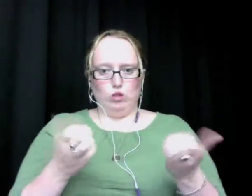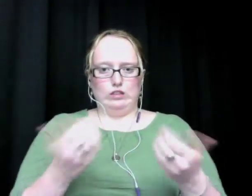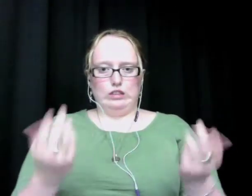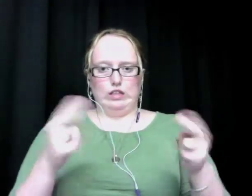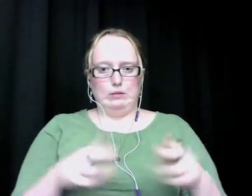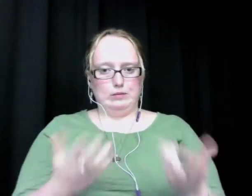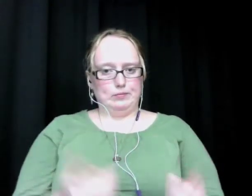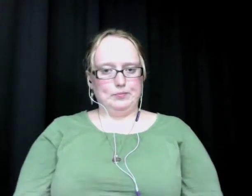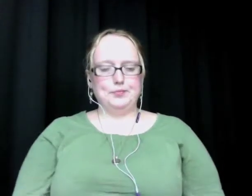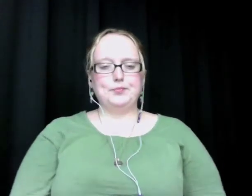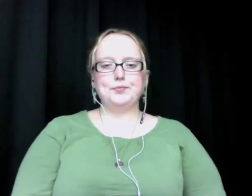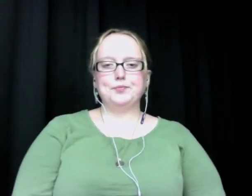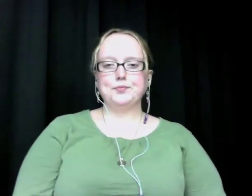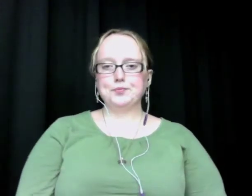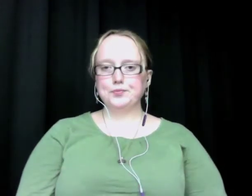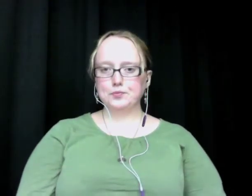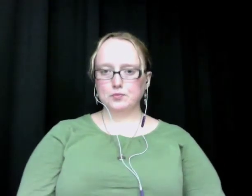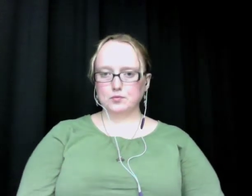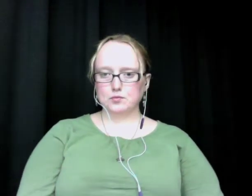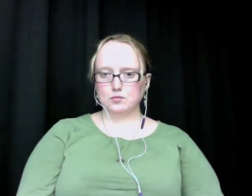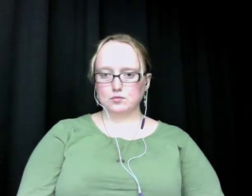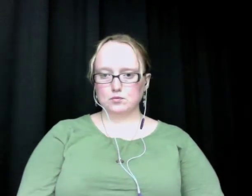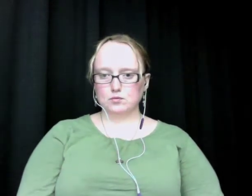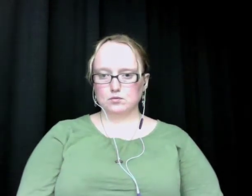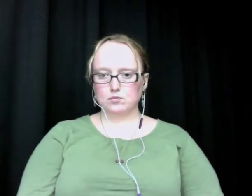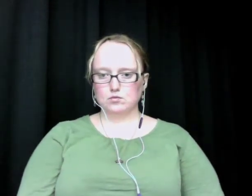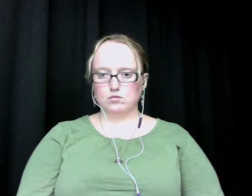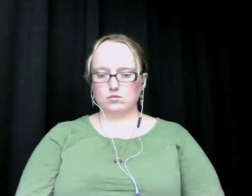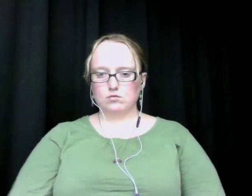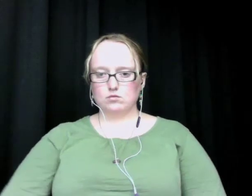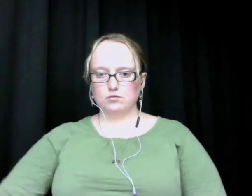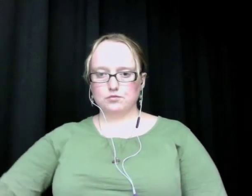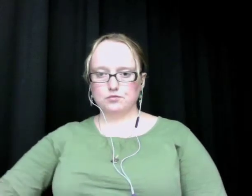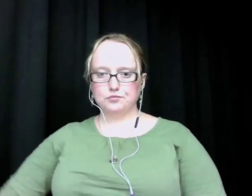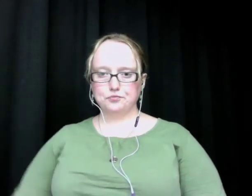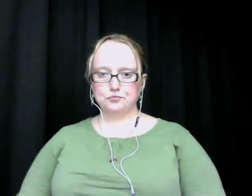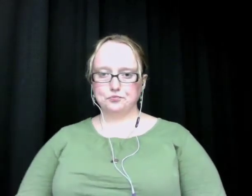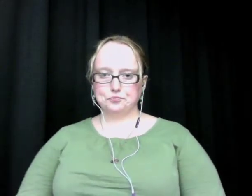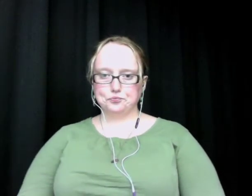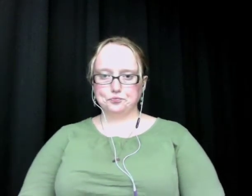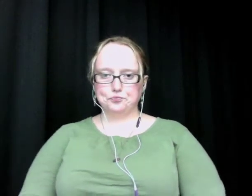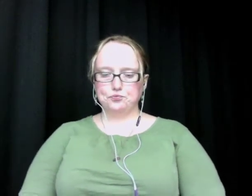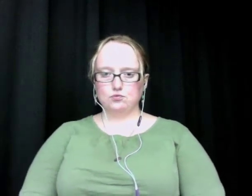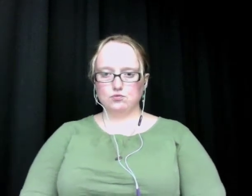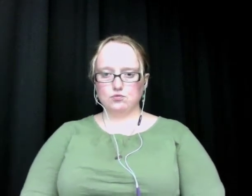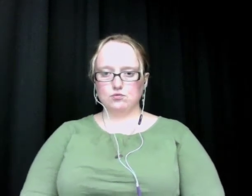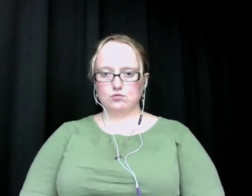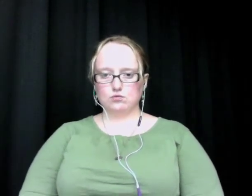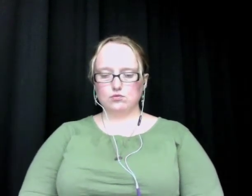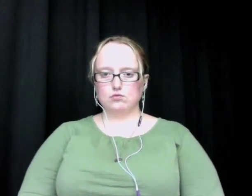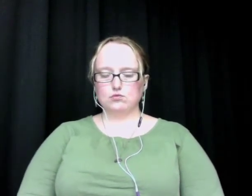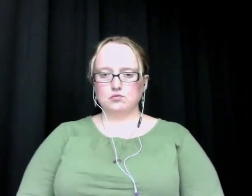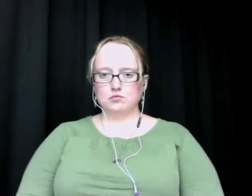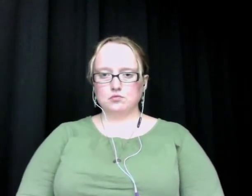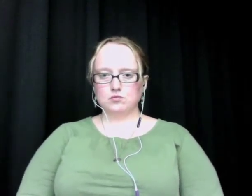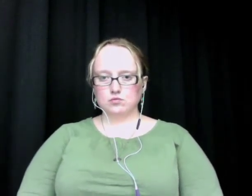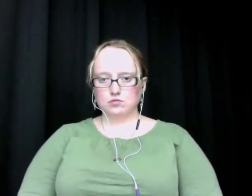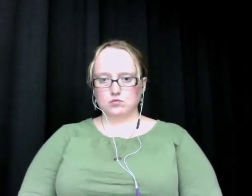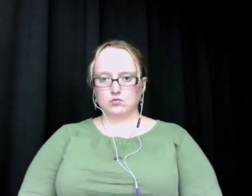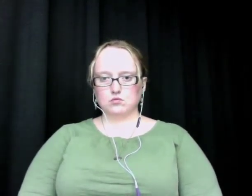Once that is done, stories are assigned to each staff writer, and the editor draws out how big the